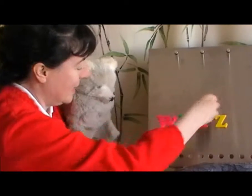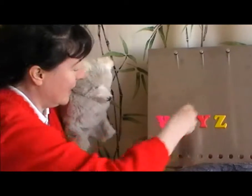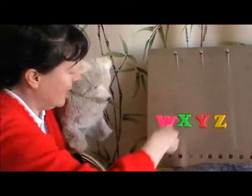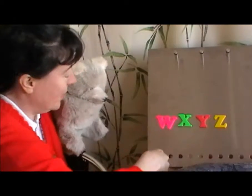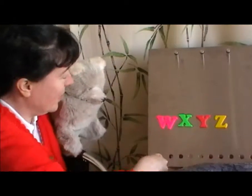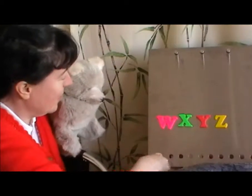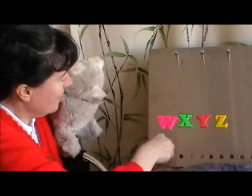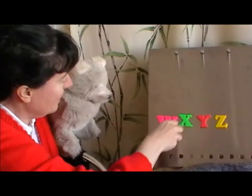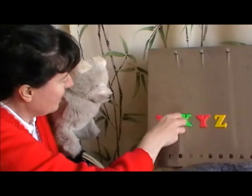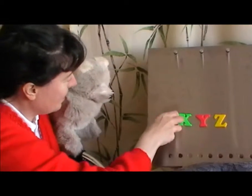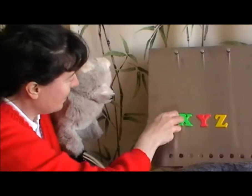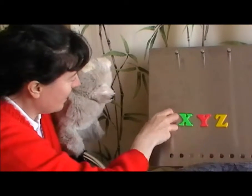22,